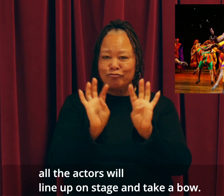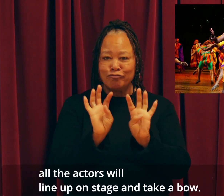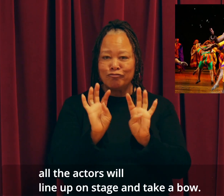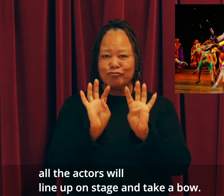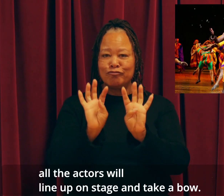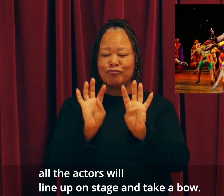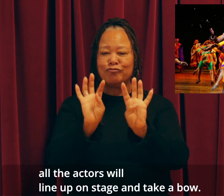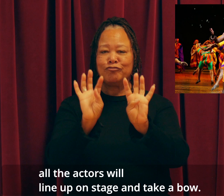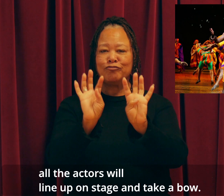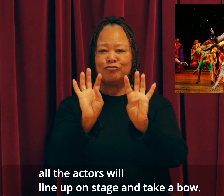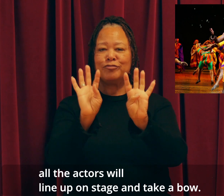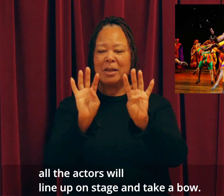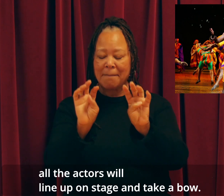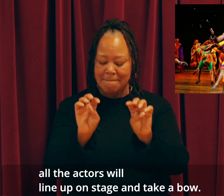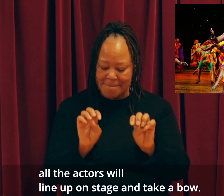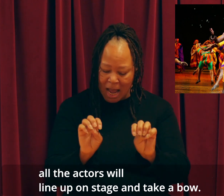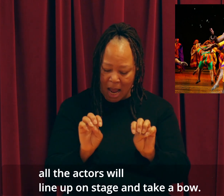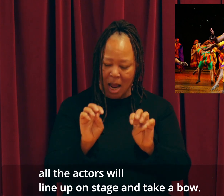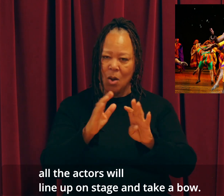up on stage and take a bow.